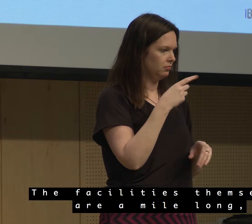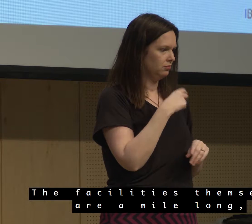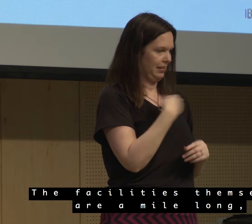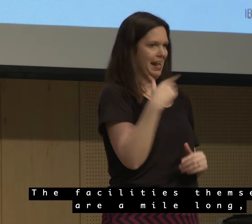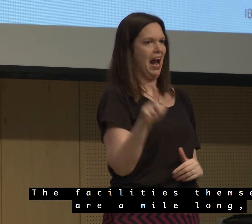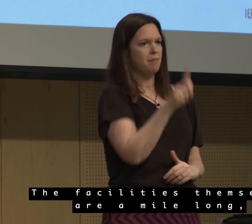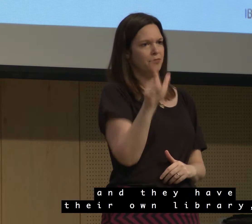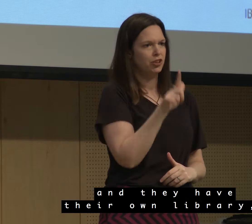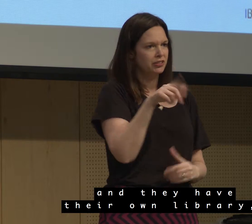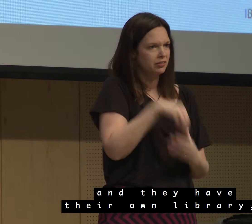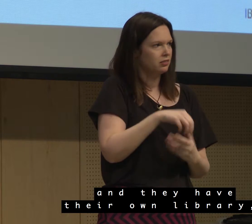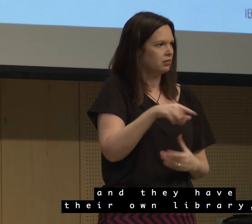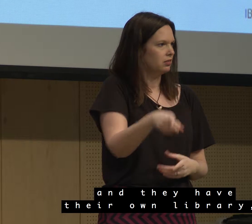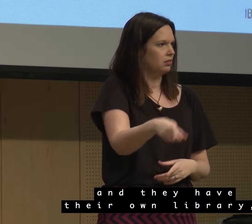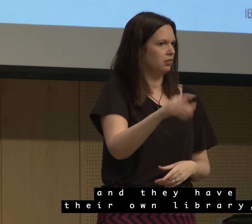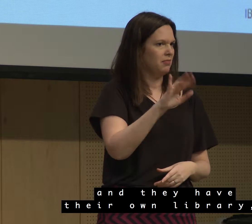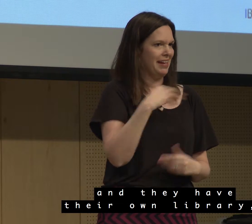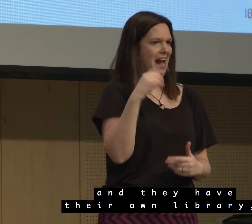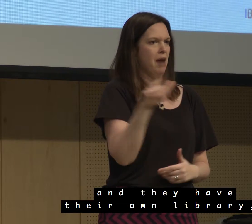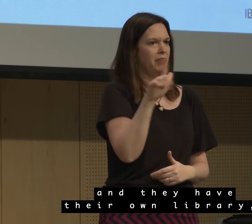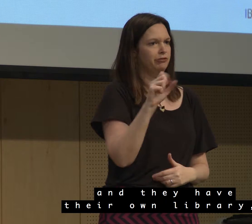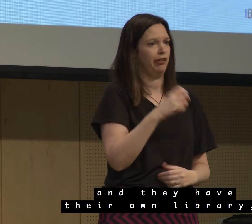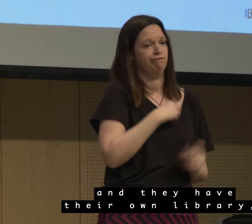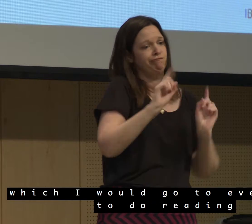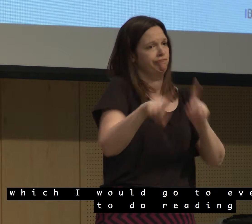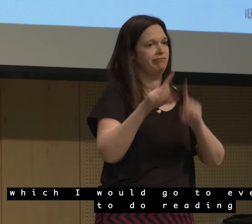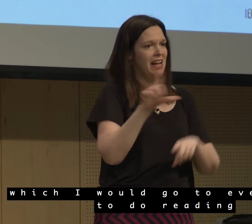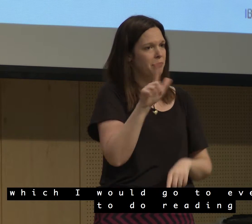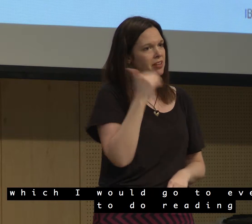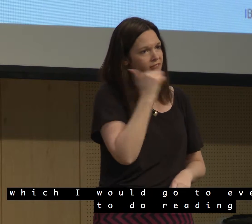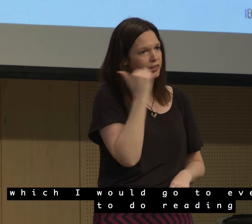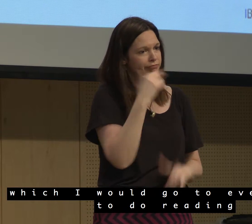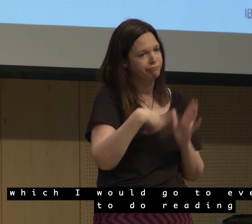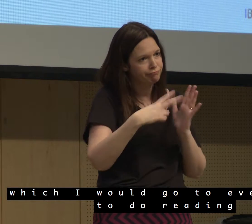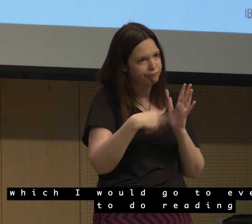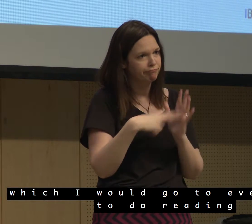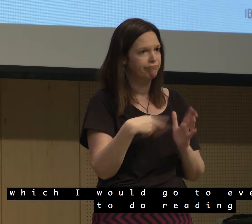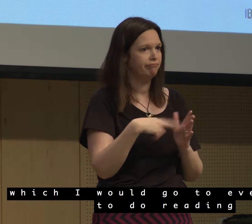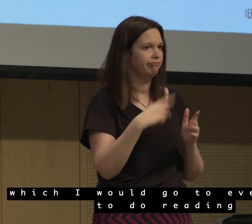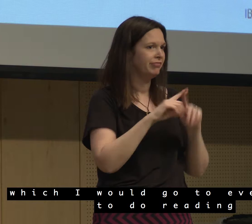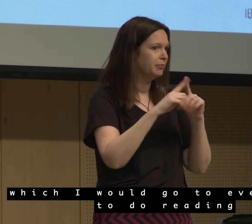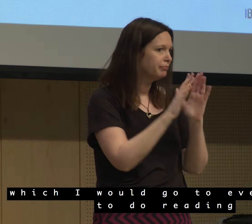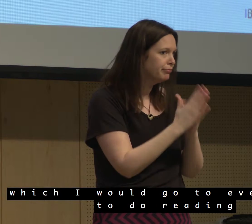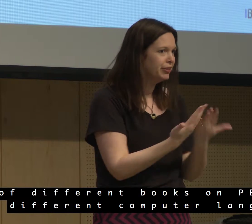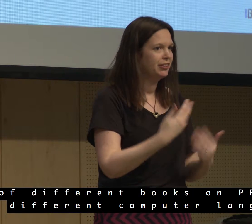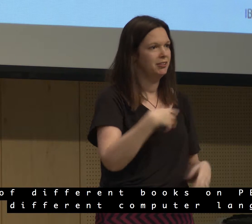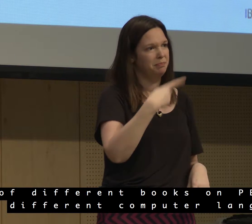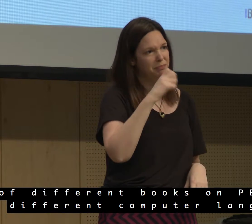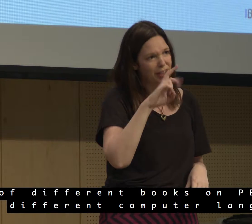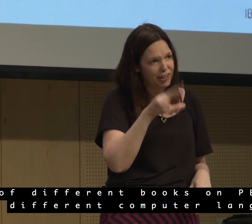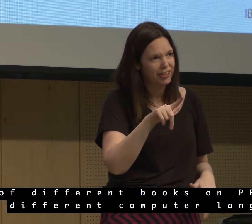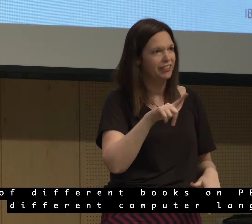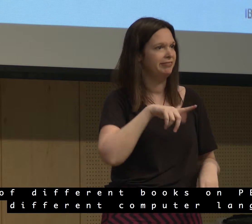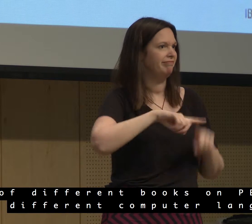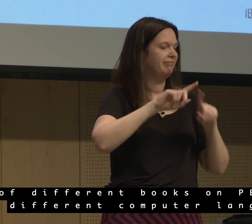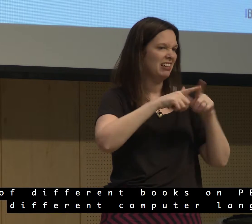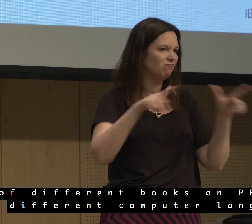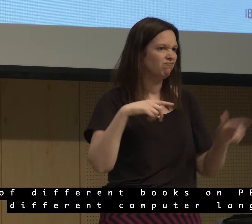a mile long, and they have their own library, which I would go to every day to do reading of different books on Perl and